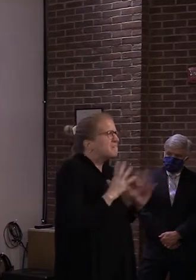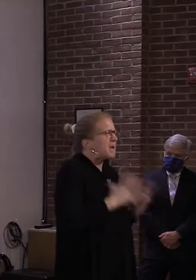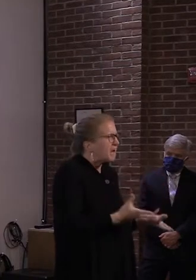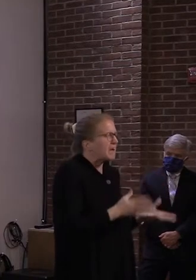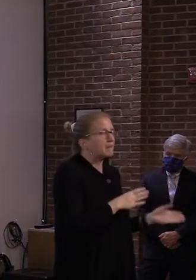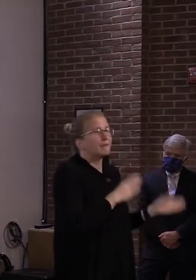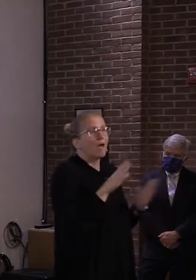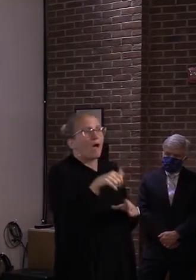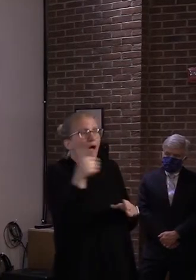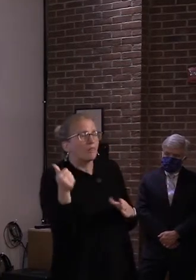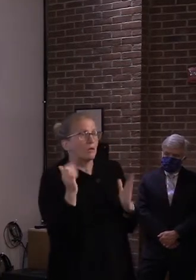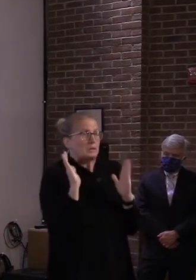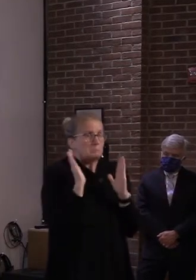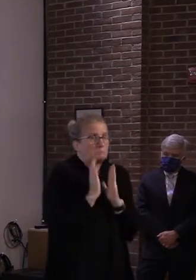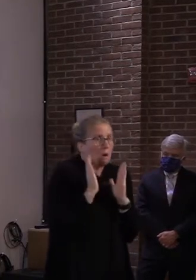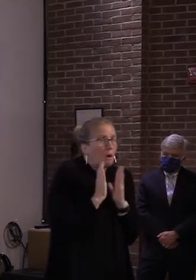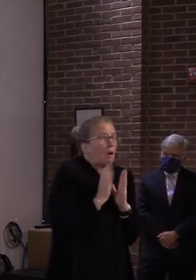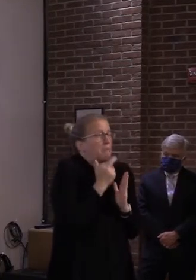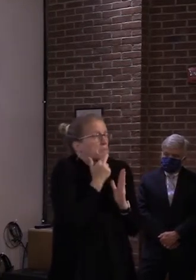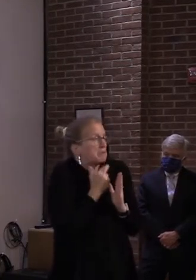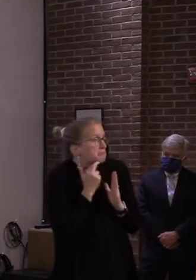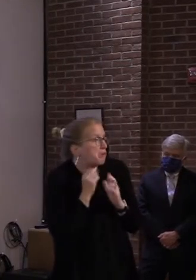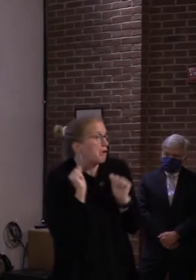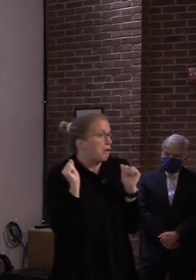crowded and how long you are there.